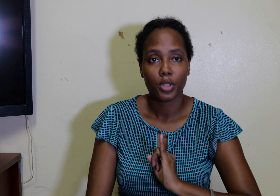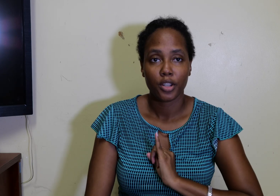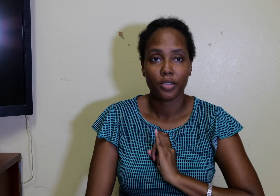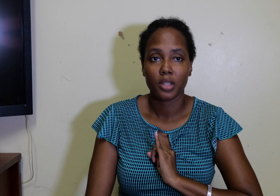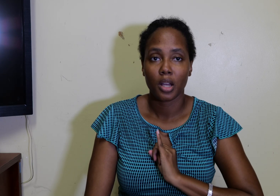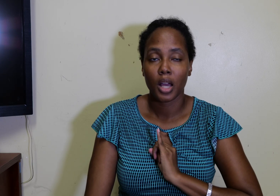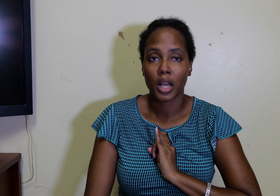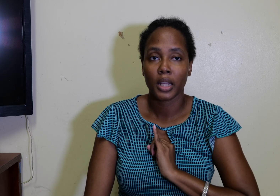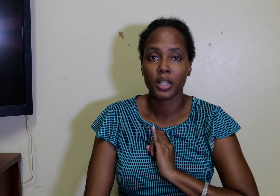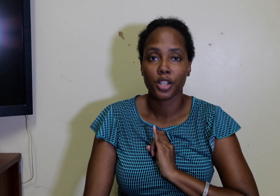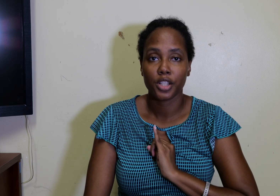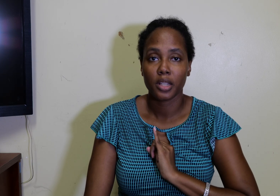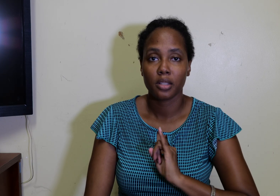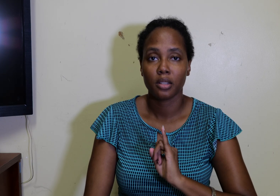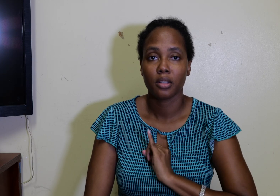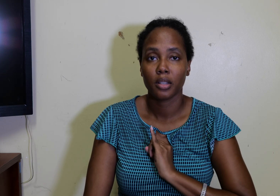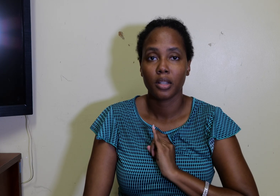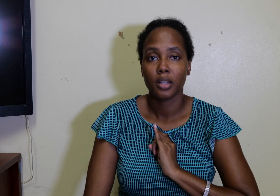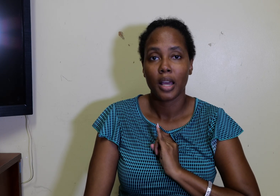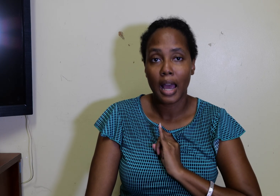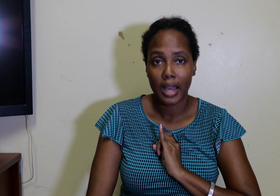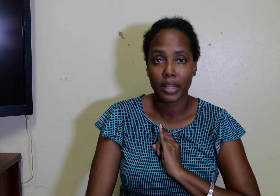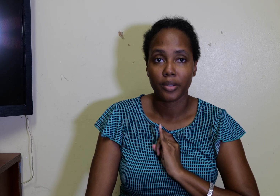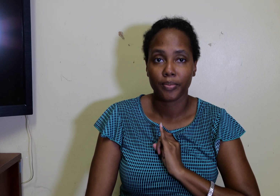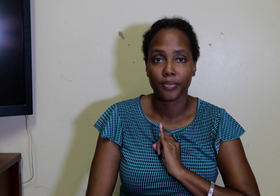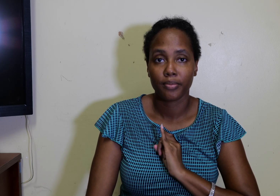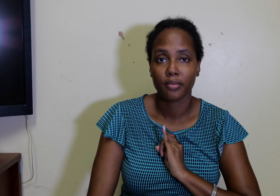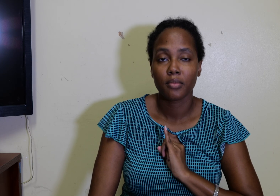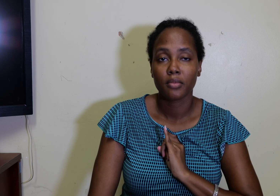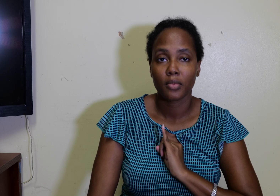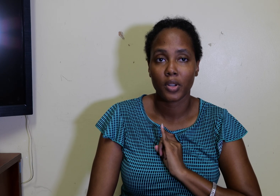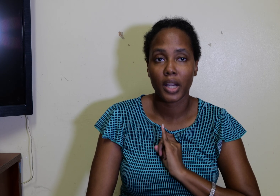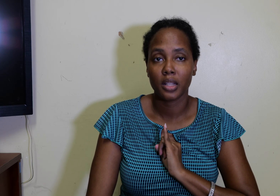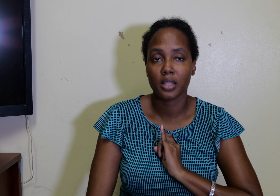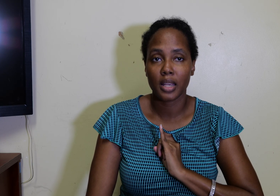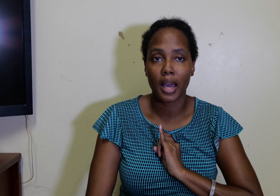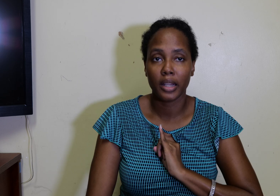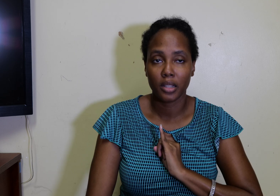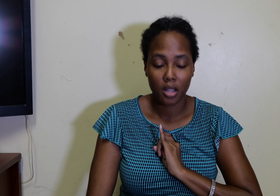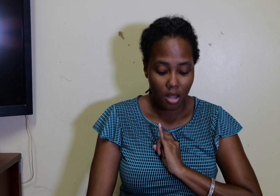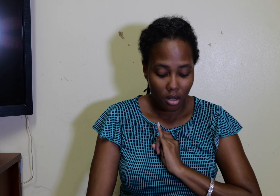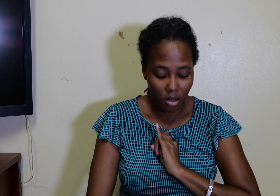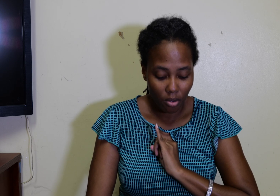your fist against your chest. I. All right. This is I. Love.